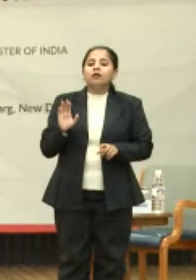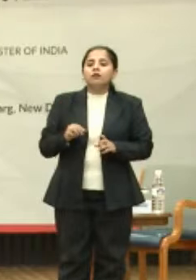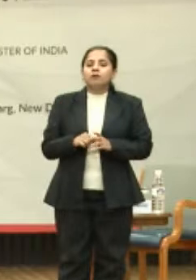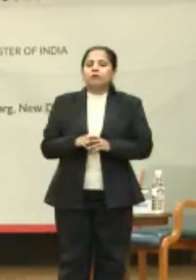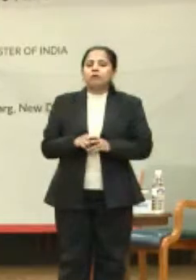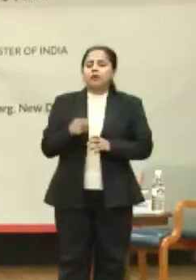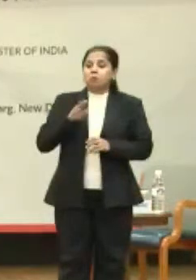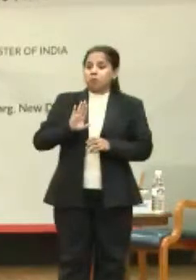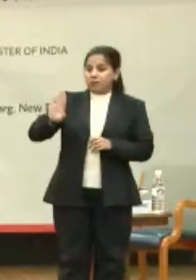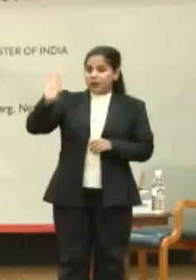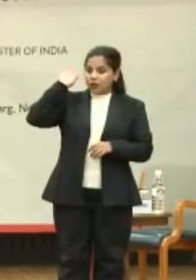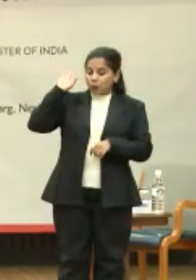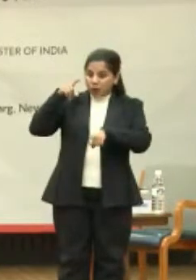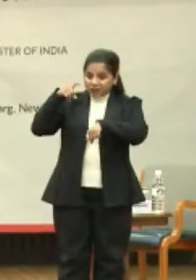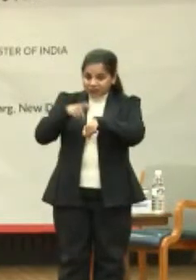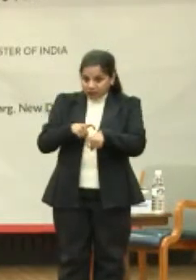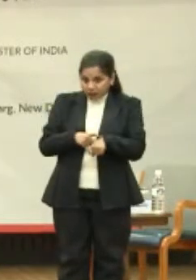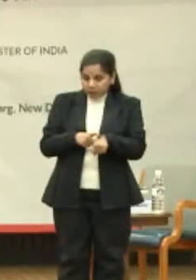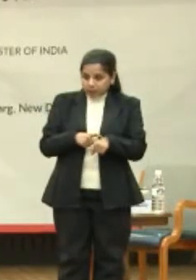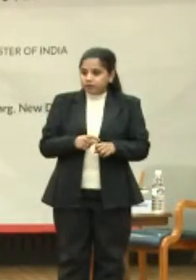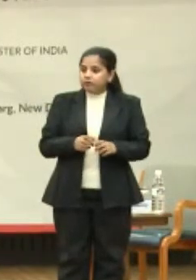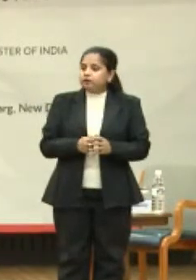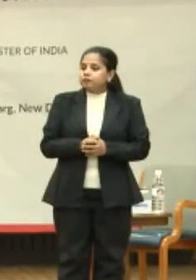And at that time,